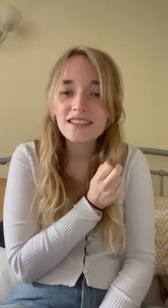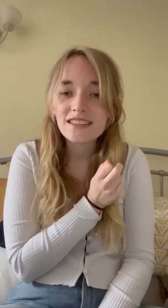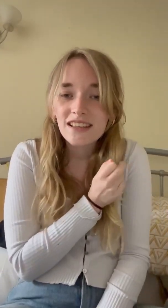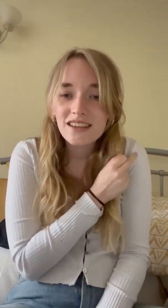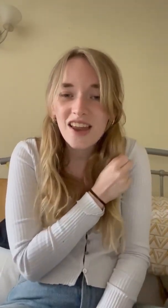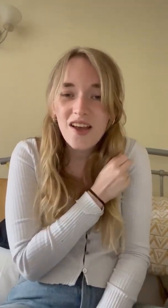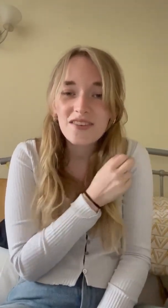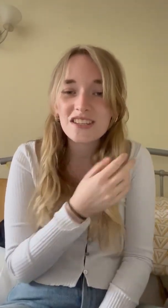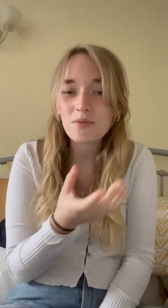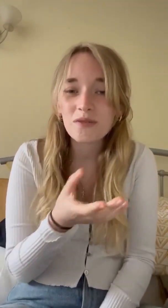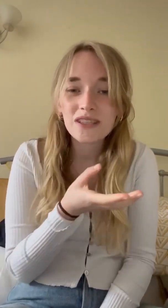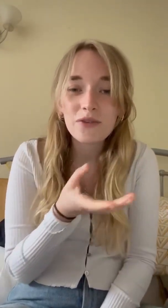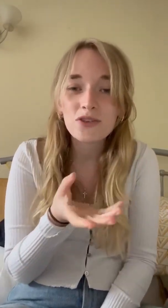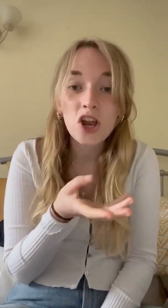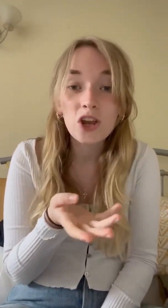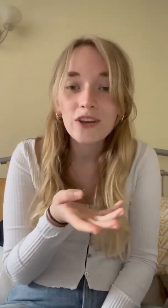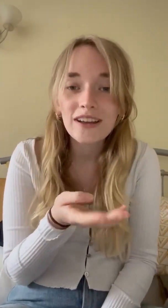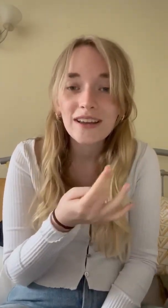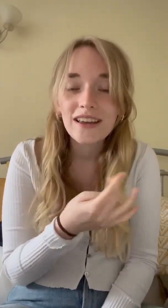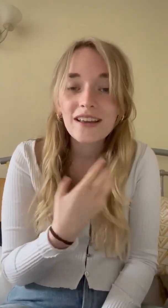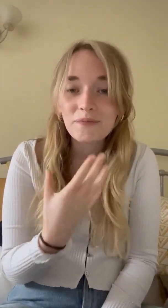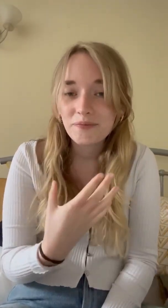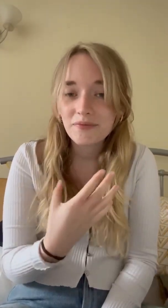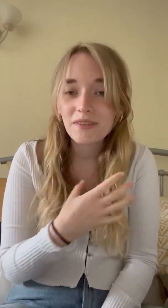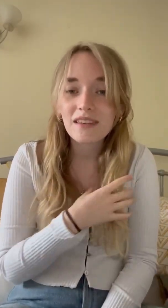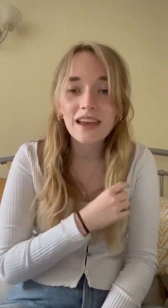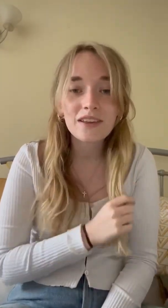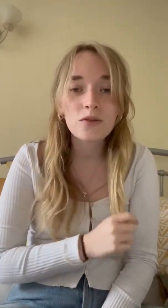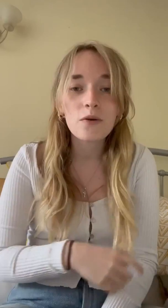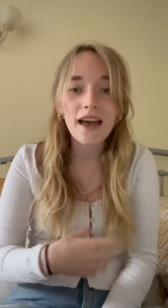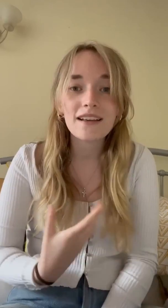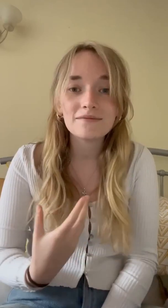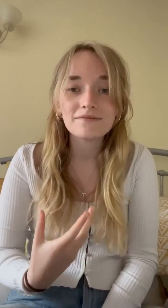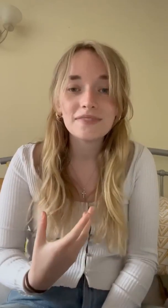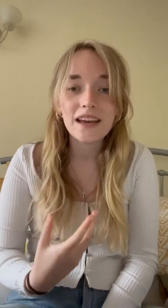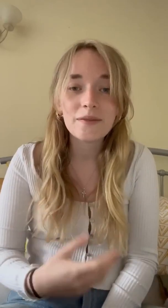nervous, but obviously you've got to look like you're that